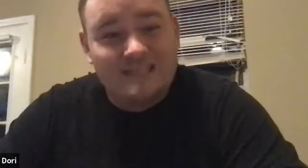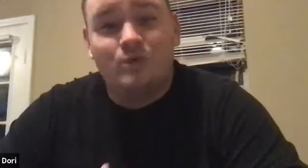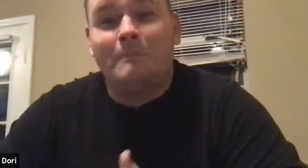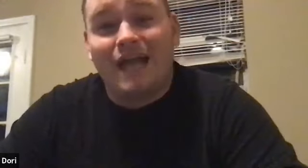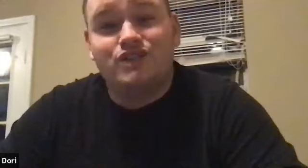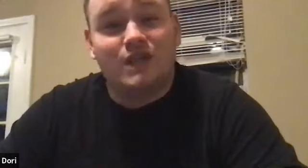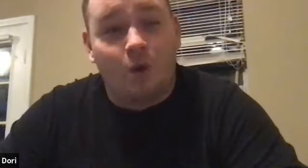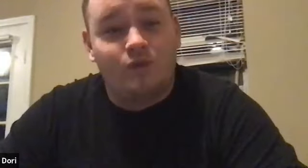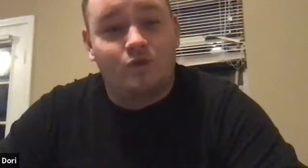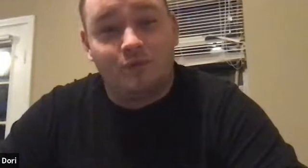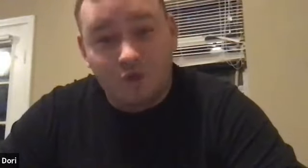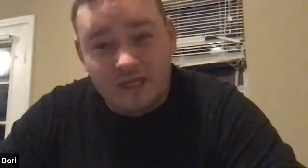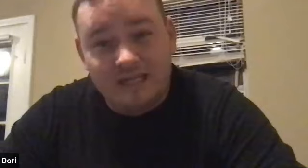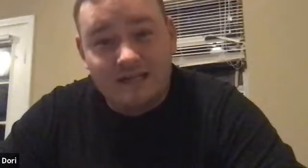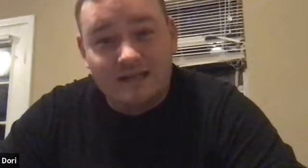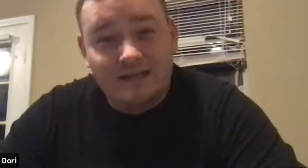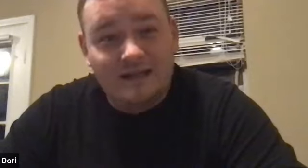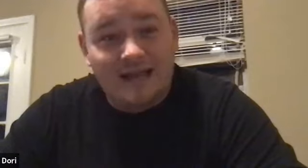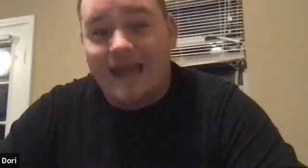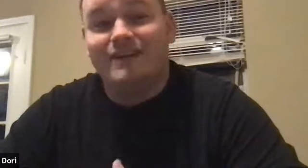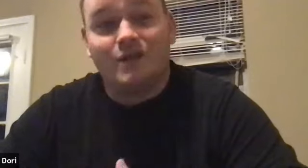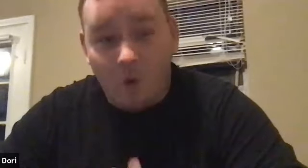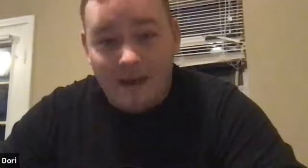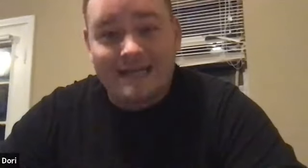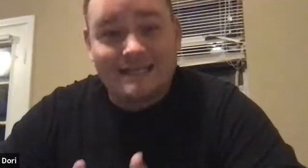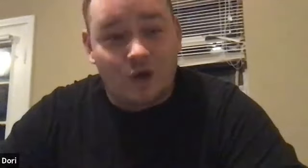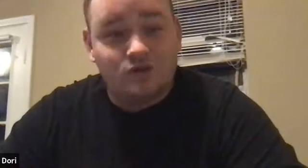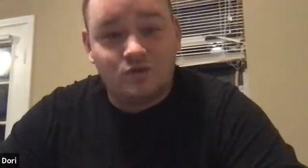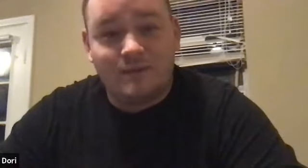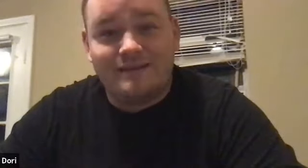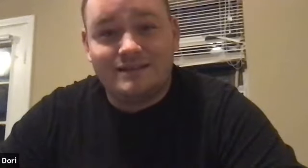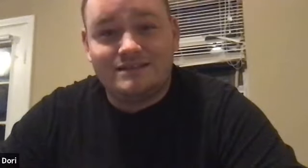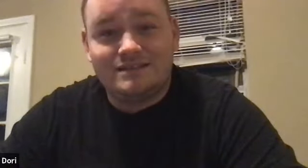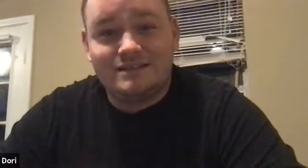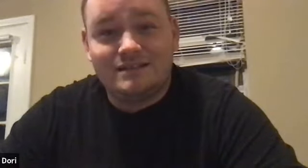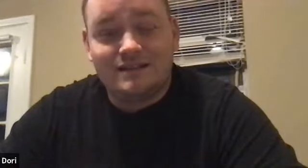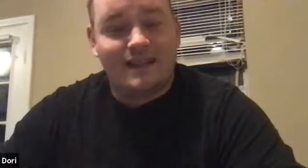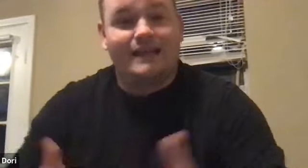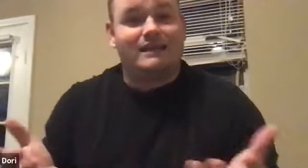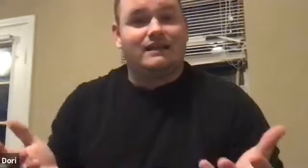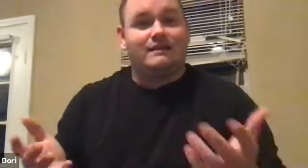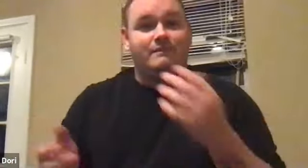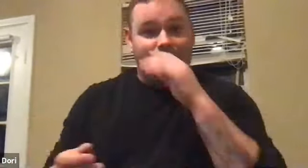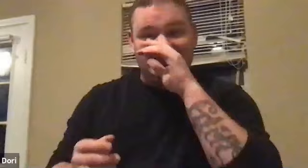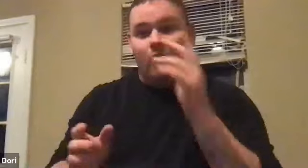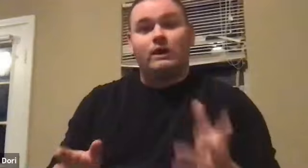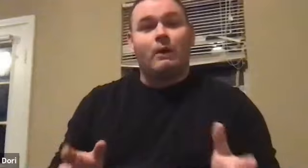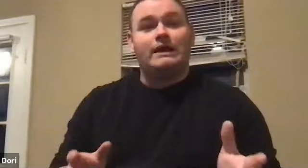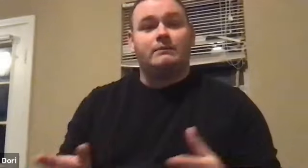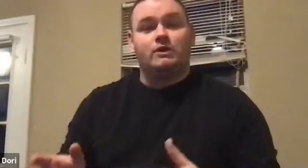you imagine going through puberty and having nobody to talk to about this? Like, his only way to communicate,